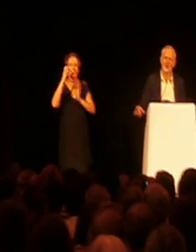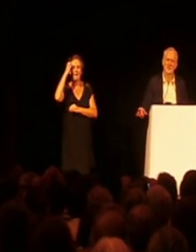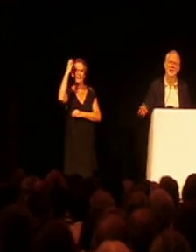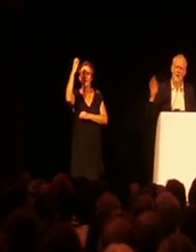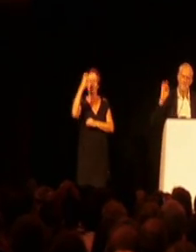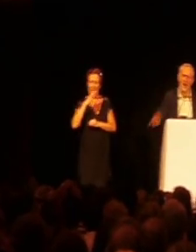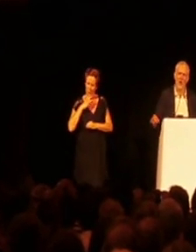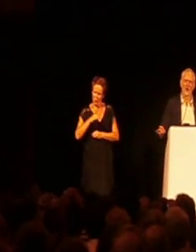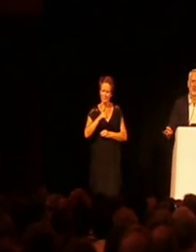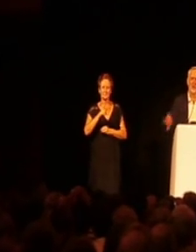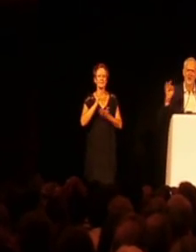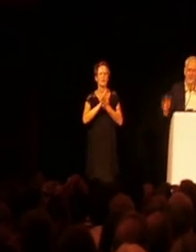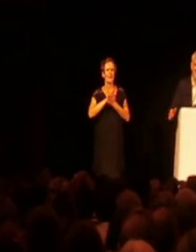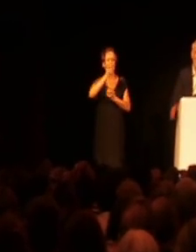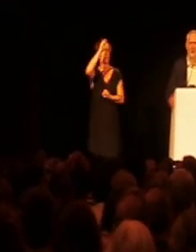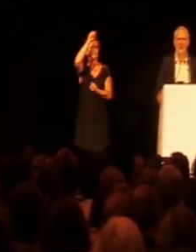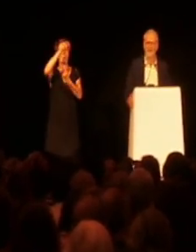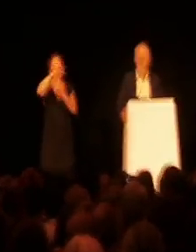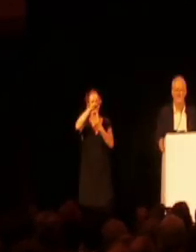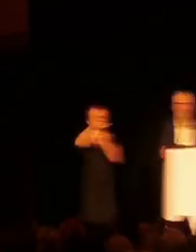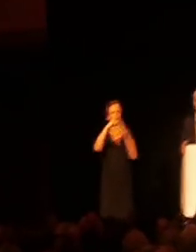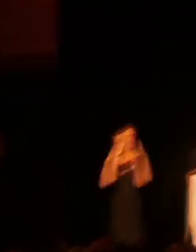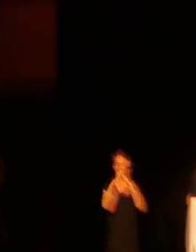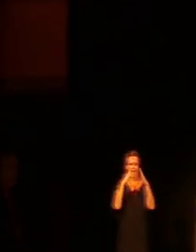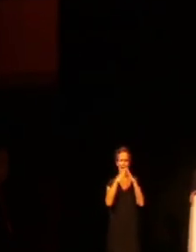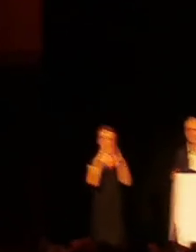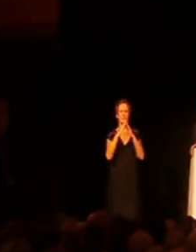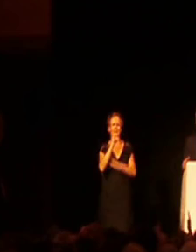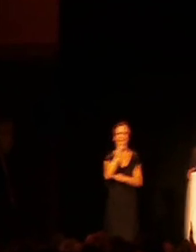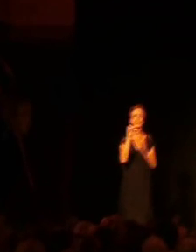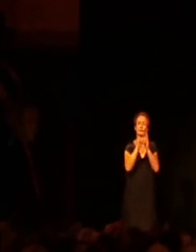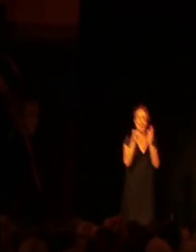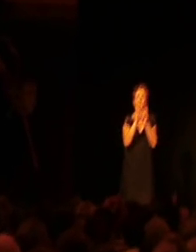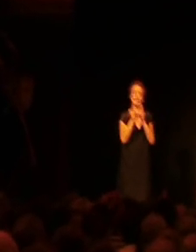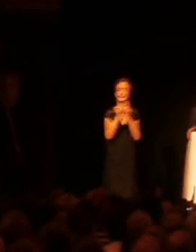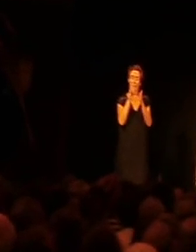housing crisis a priority to be dealt with.